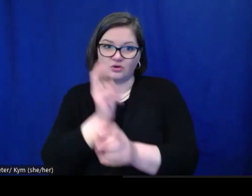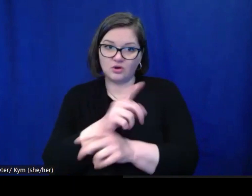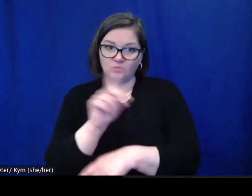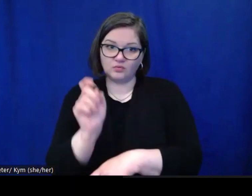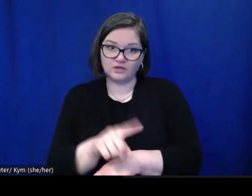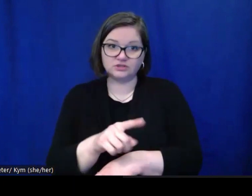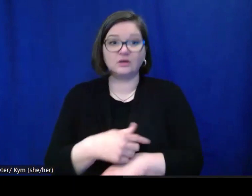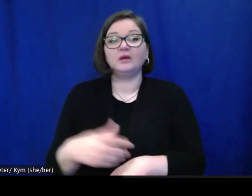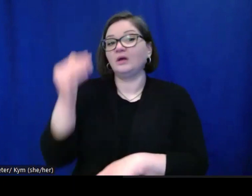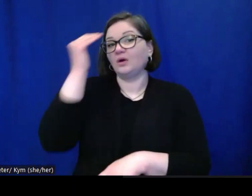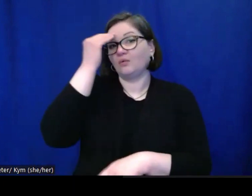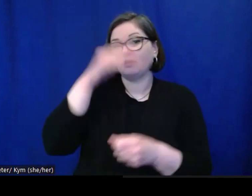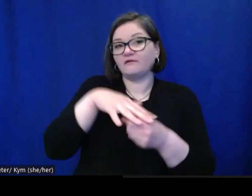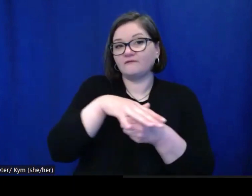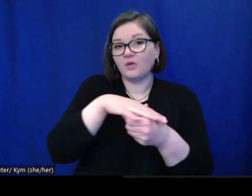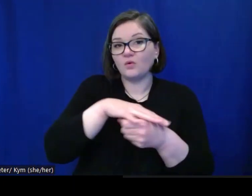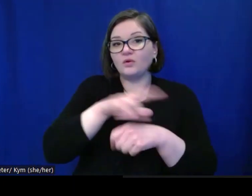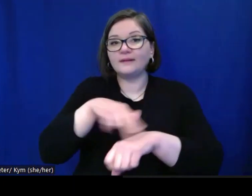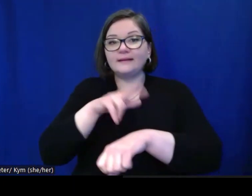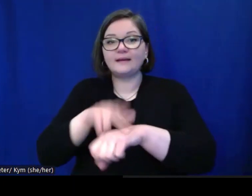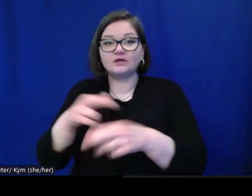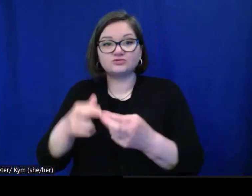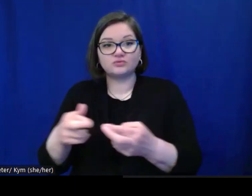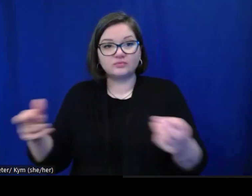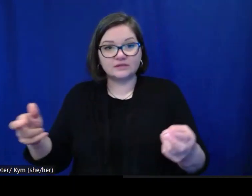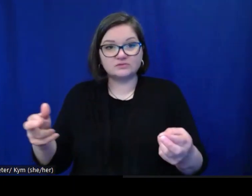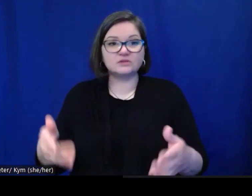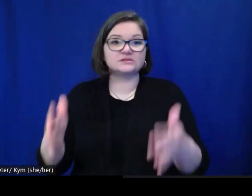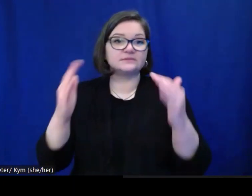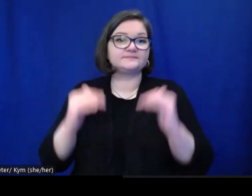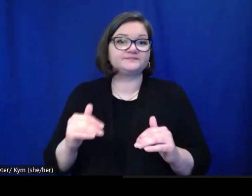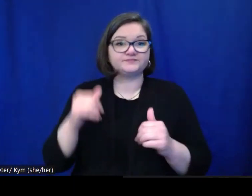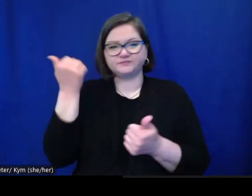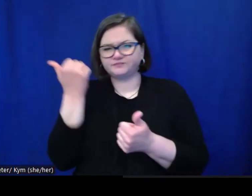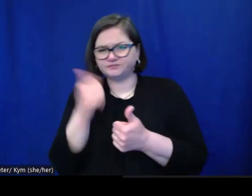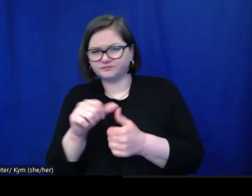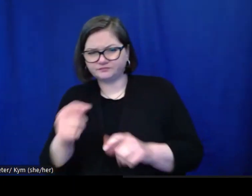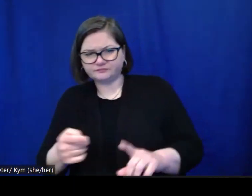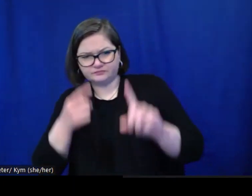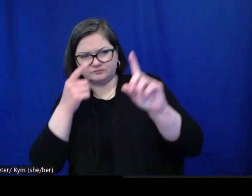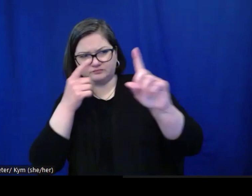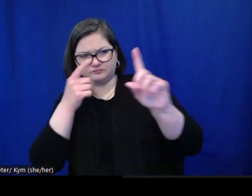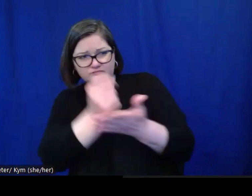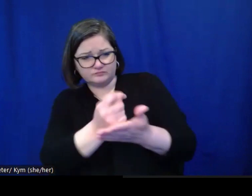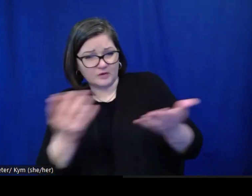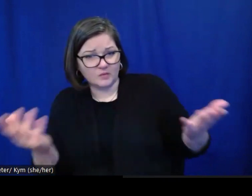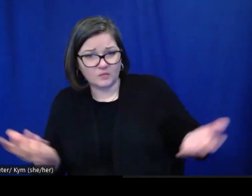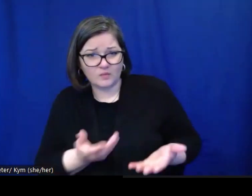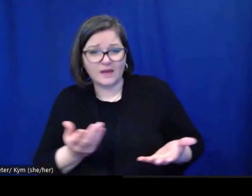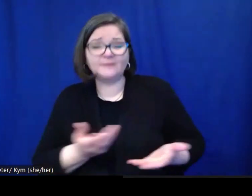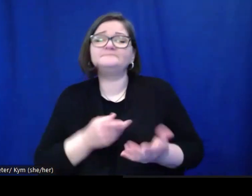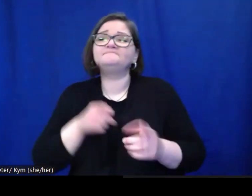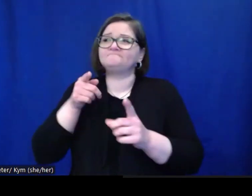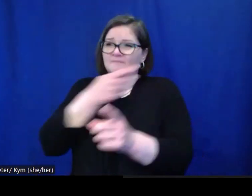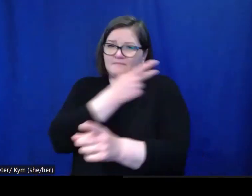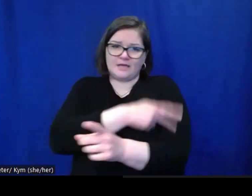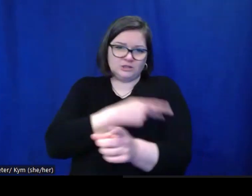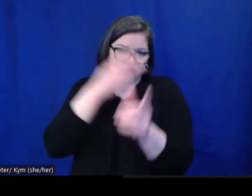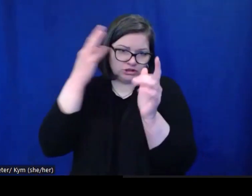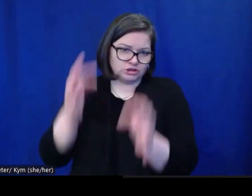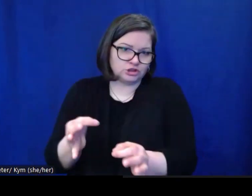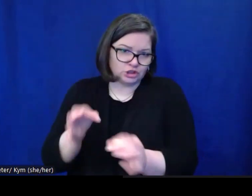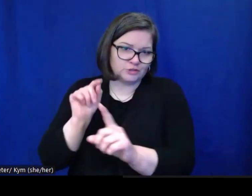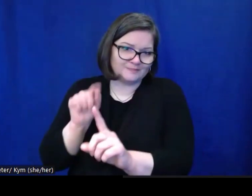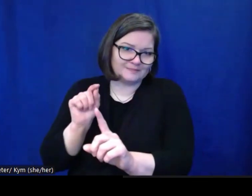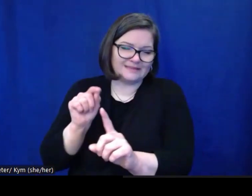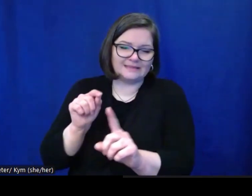aware of local and national resources. Remember, the goal of treatment is determined by the patient. And what I mean by